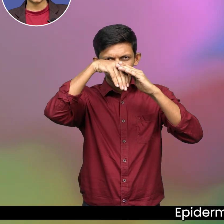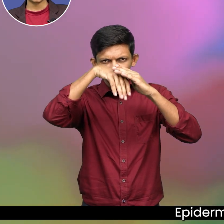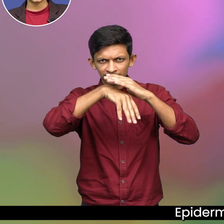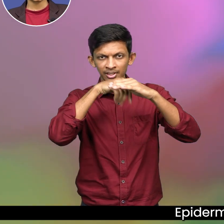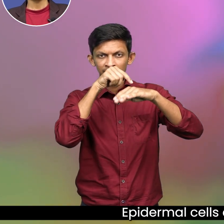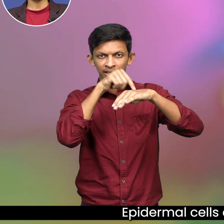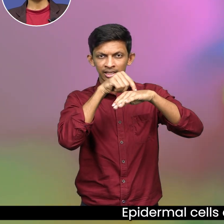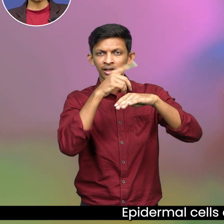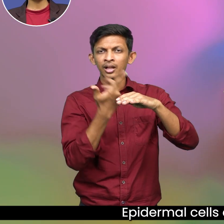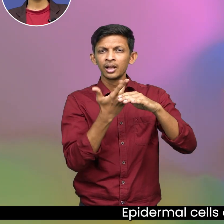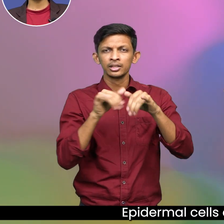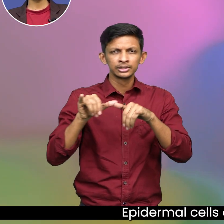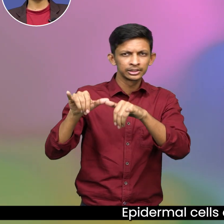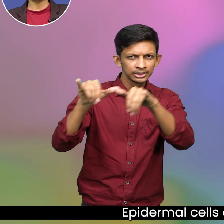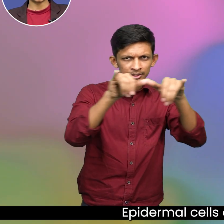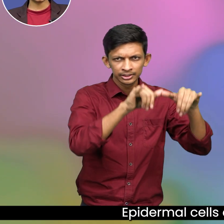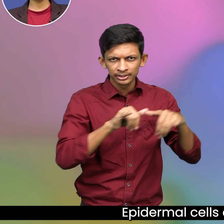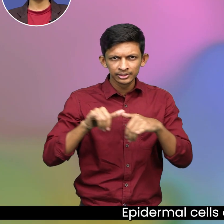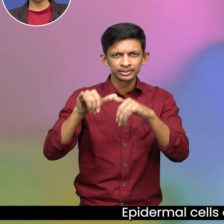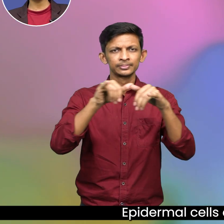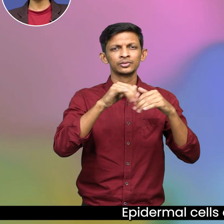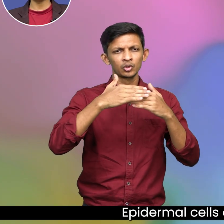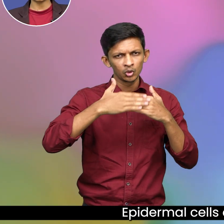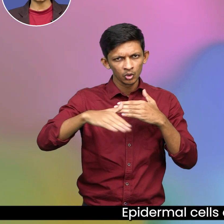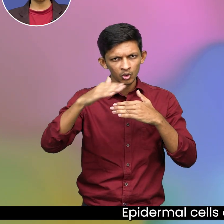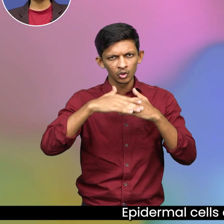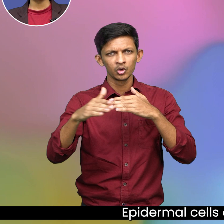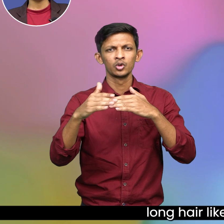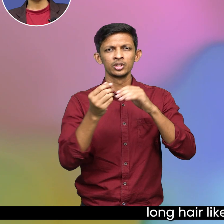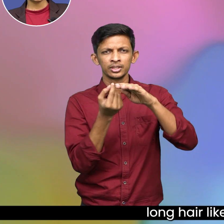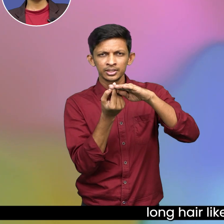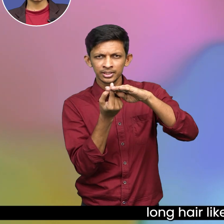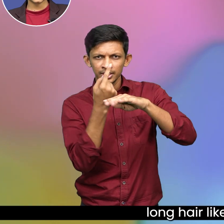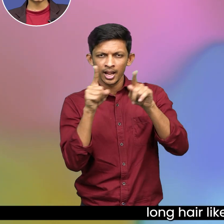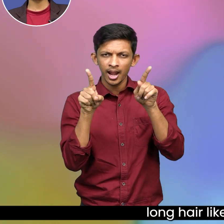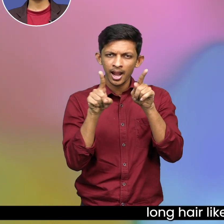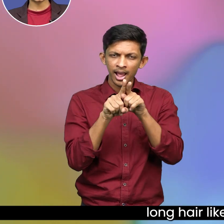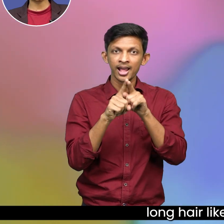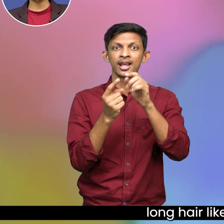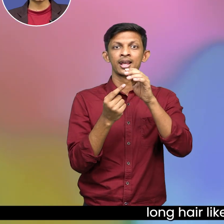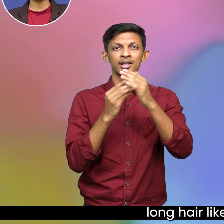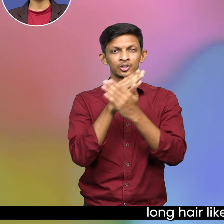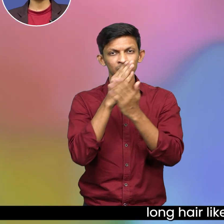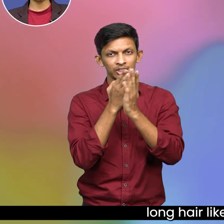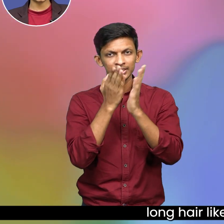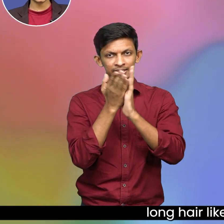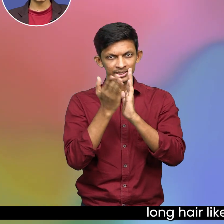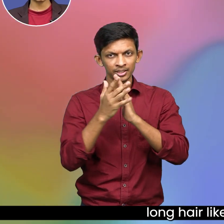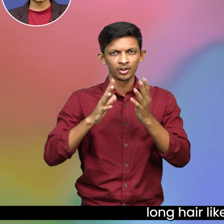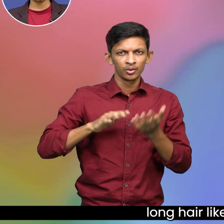roots. Epidermal cells of roots commonly bear long hair-like parts